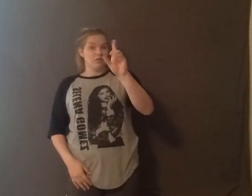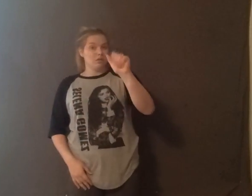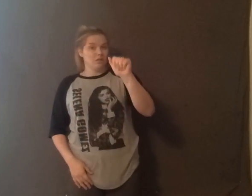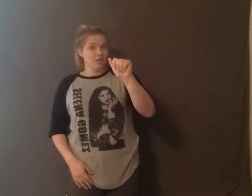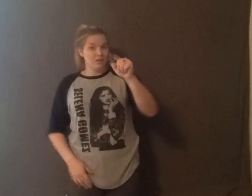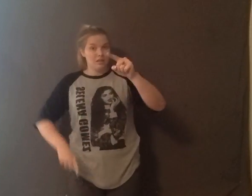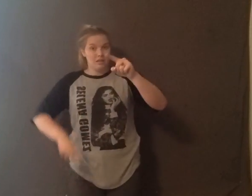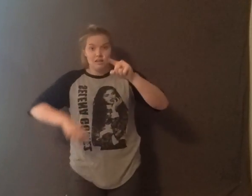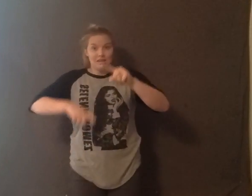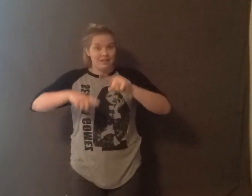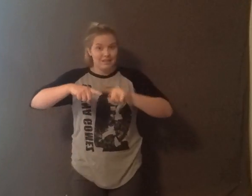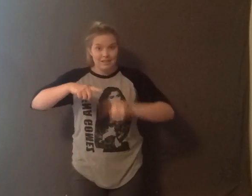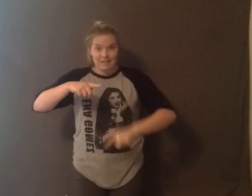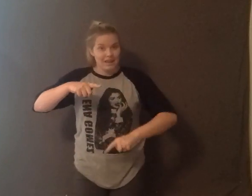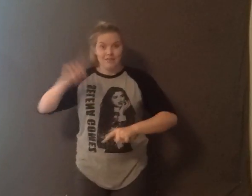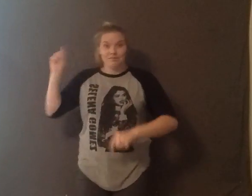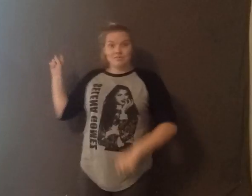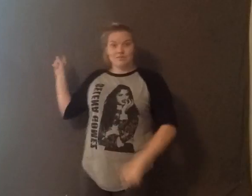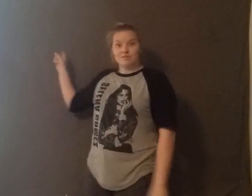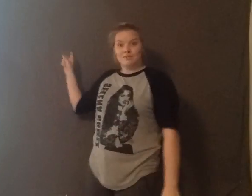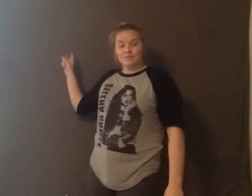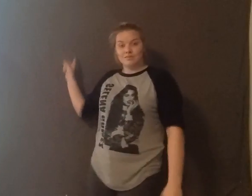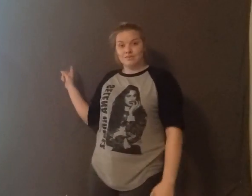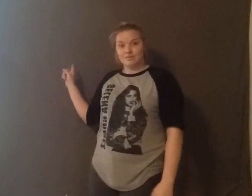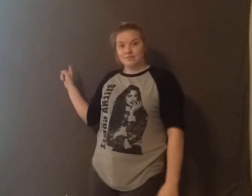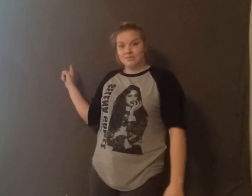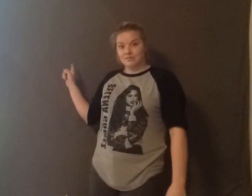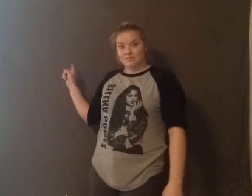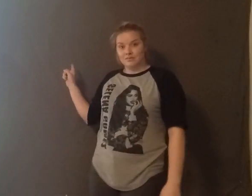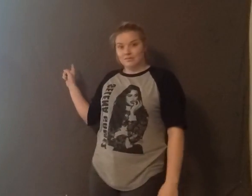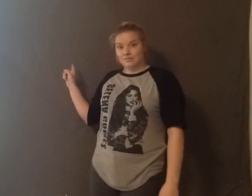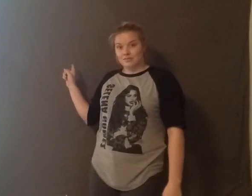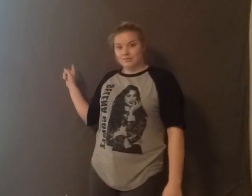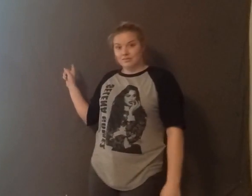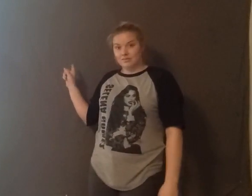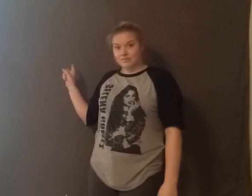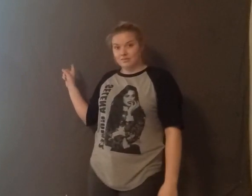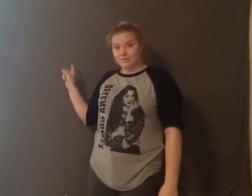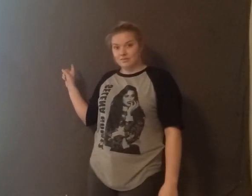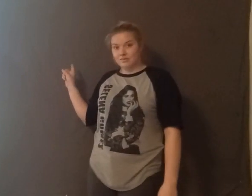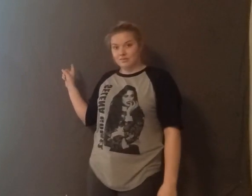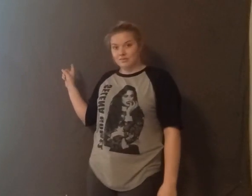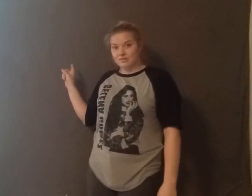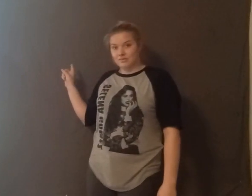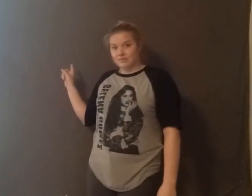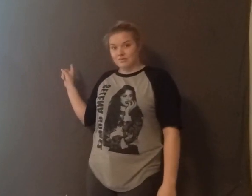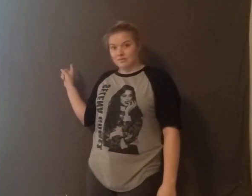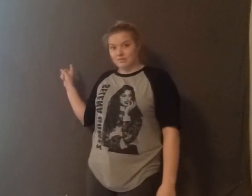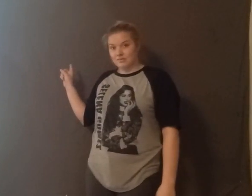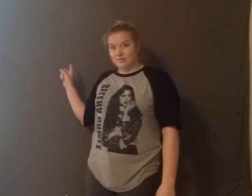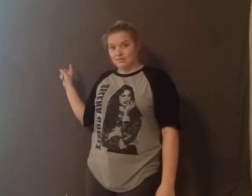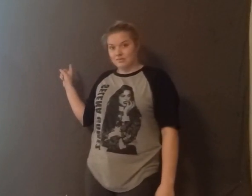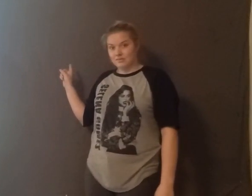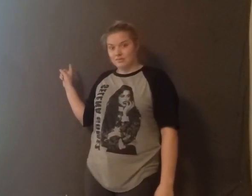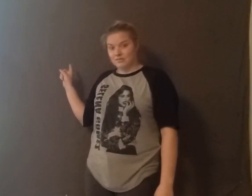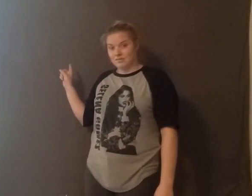of a balanced diet, low-calorie, healthful, healthy, can't say it's good for you, or even safe. Yet they still promote these products to the American people through